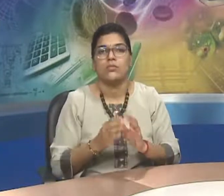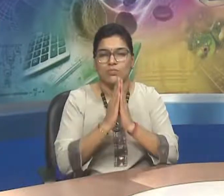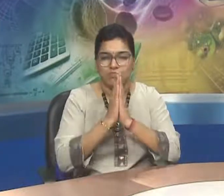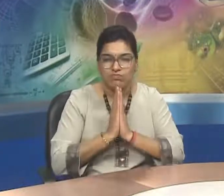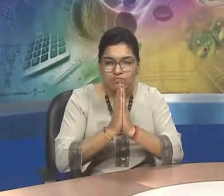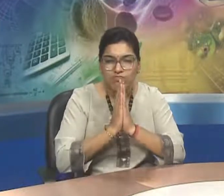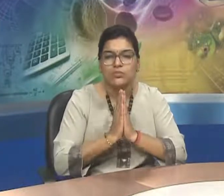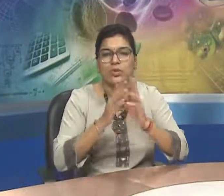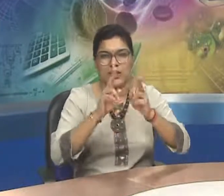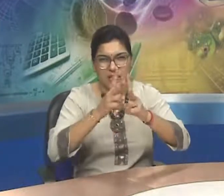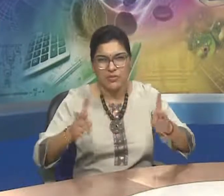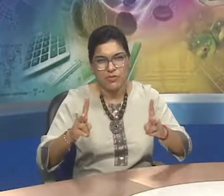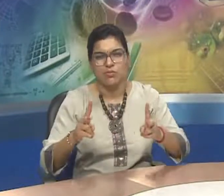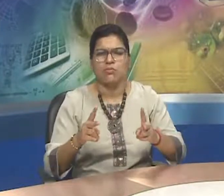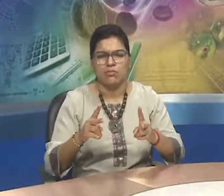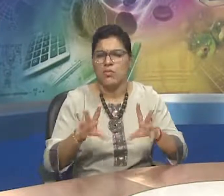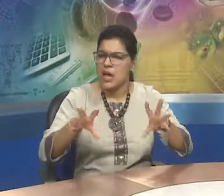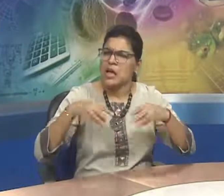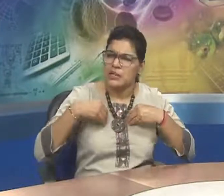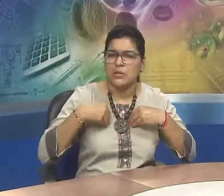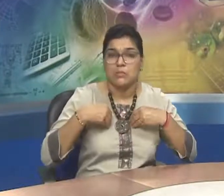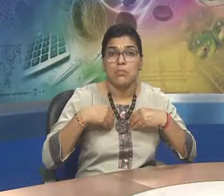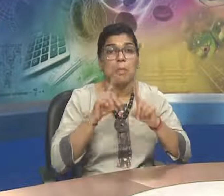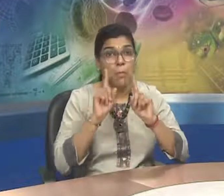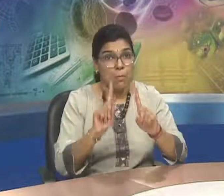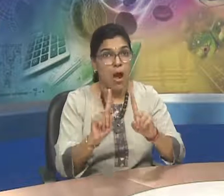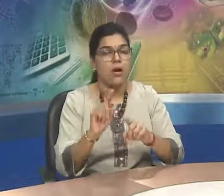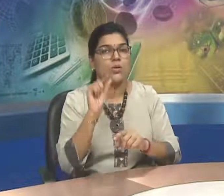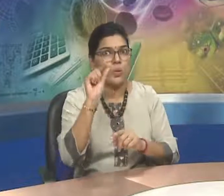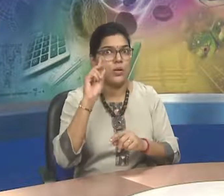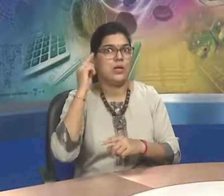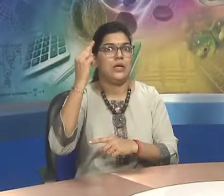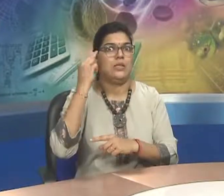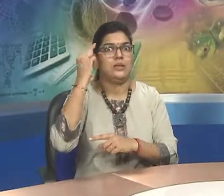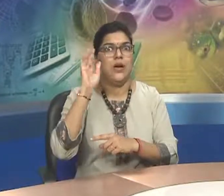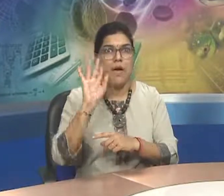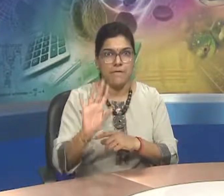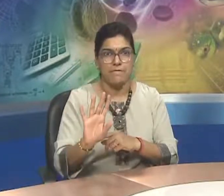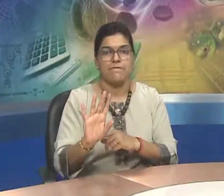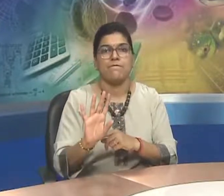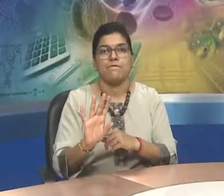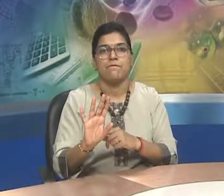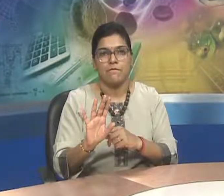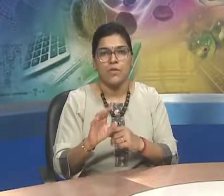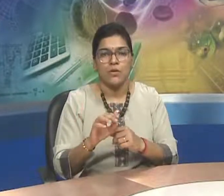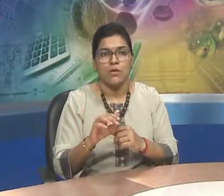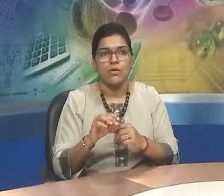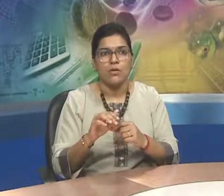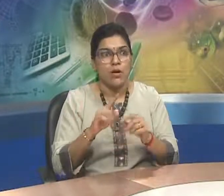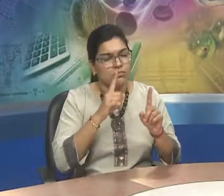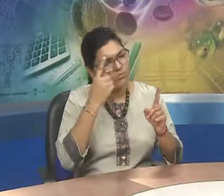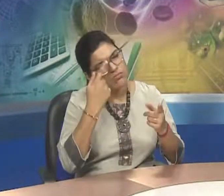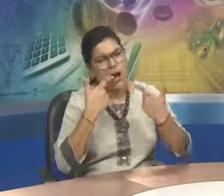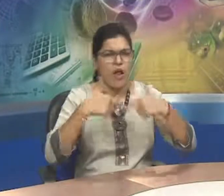And this right to freedom of religion is also not absolute.